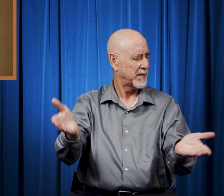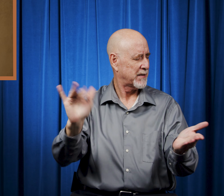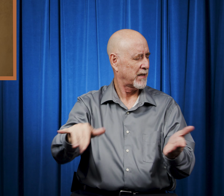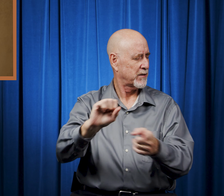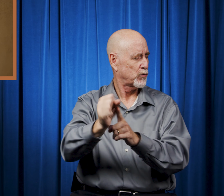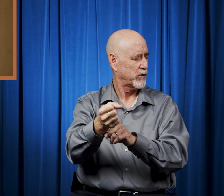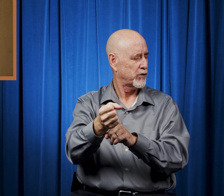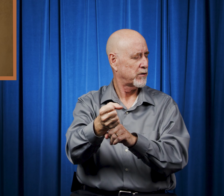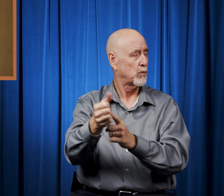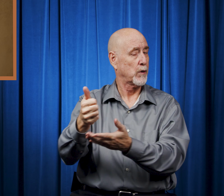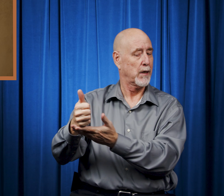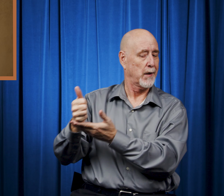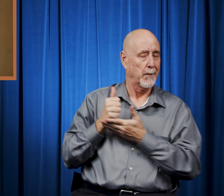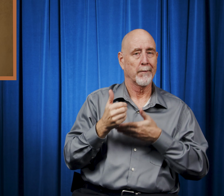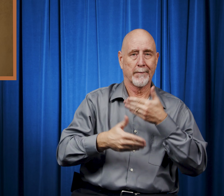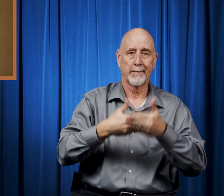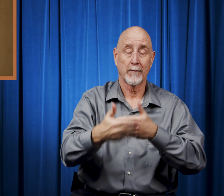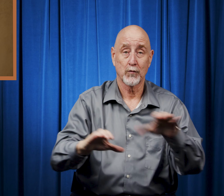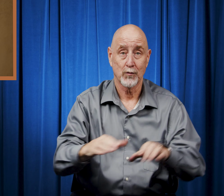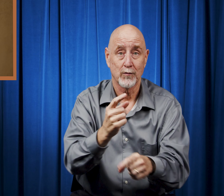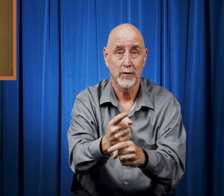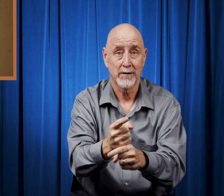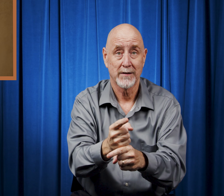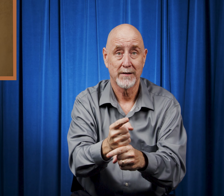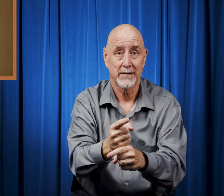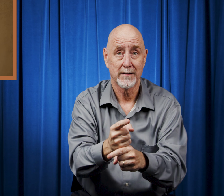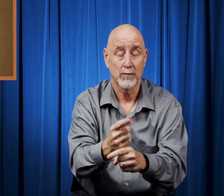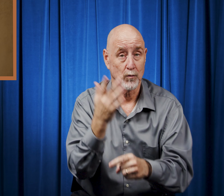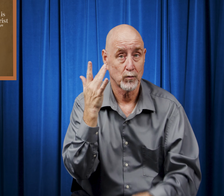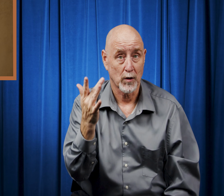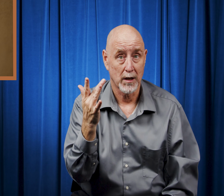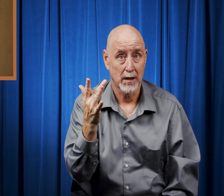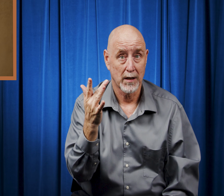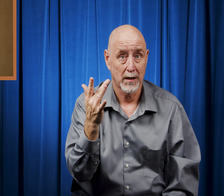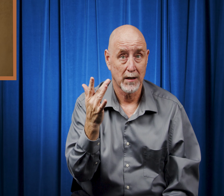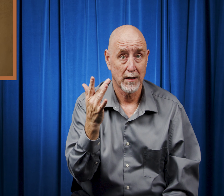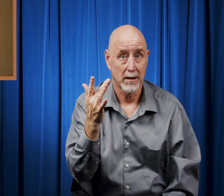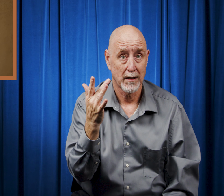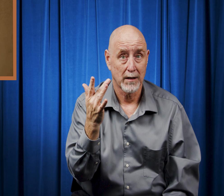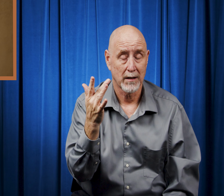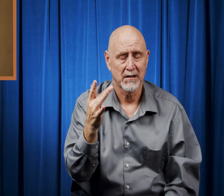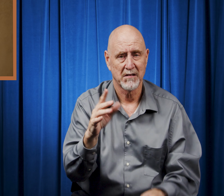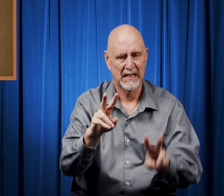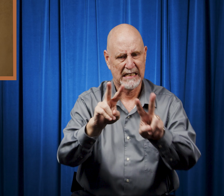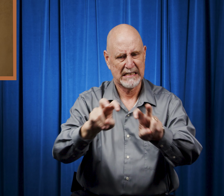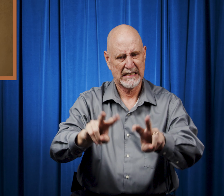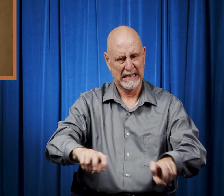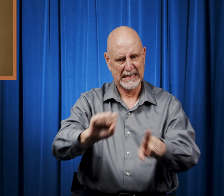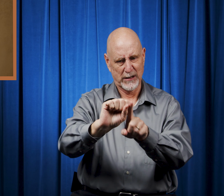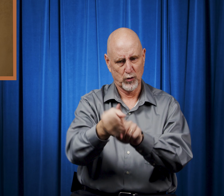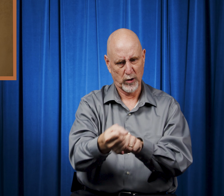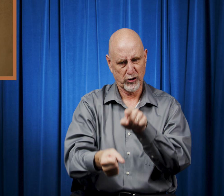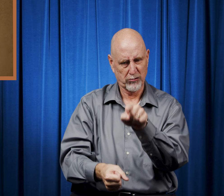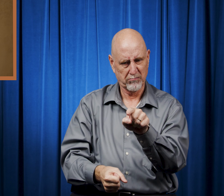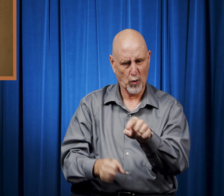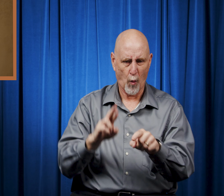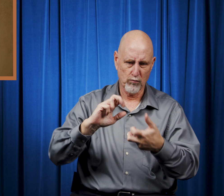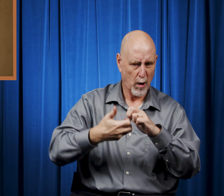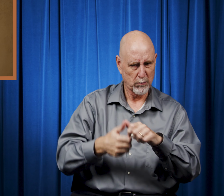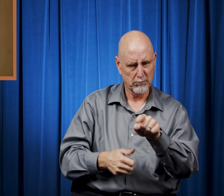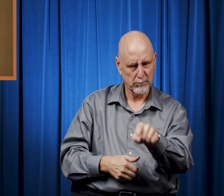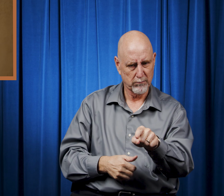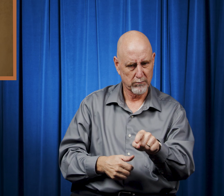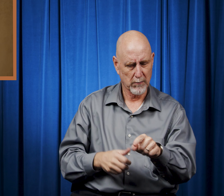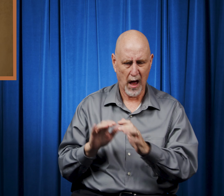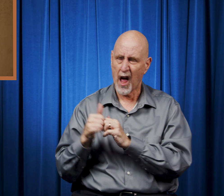is Jesus in this, will guide you in the right direction. And that's because looking at a situation or a